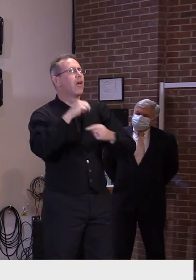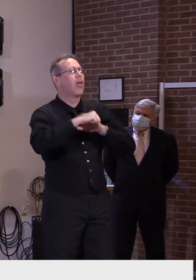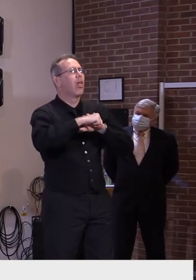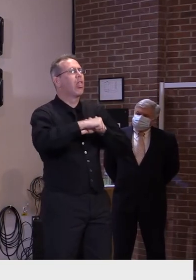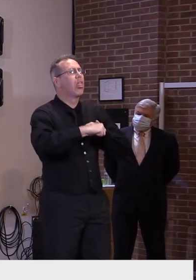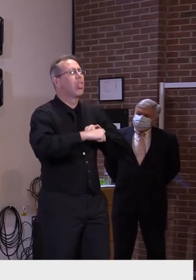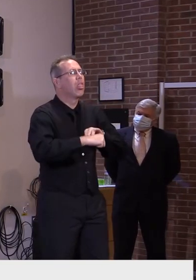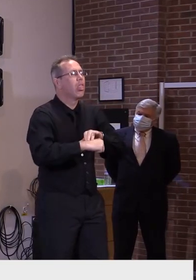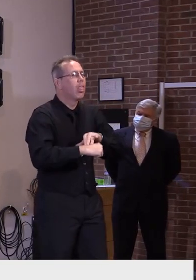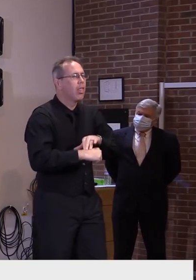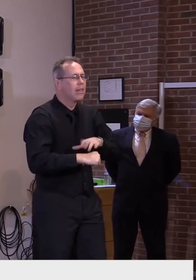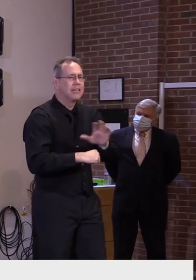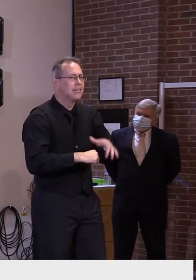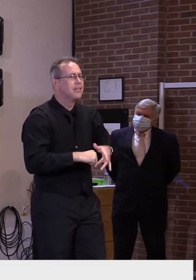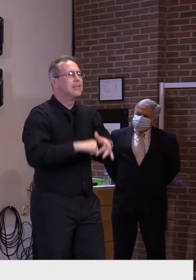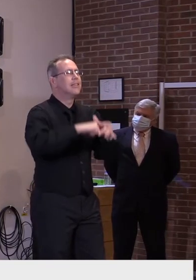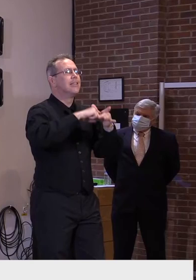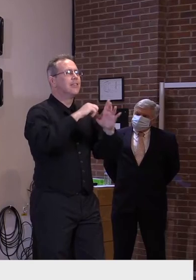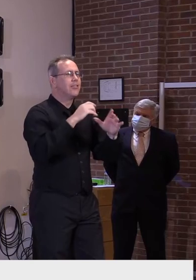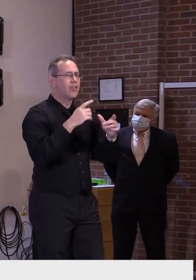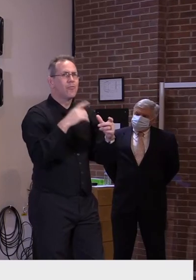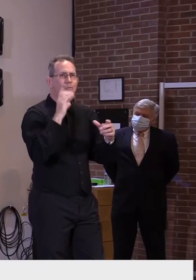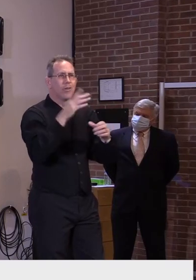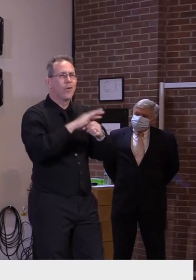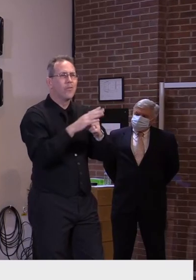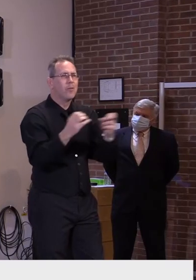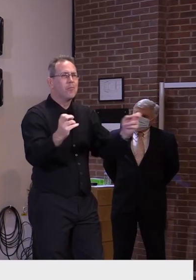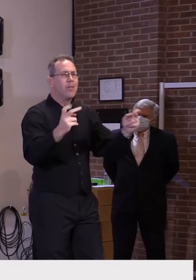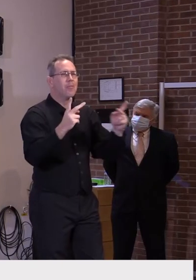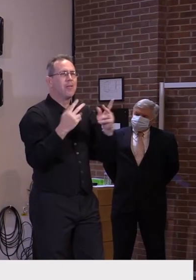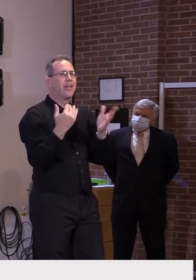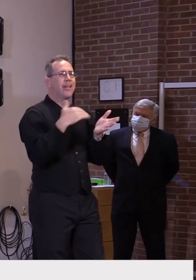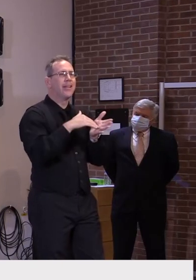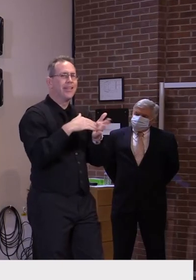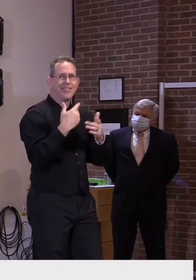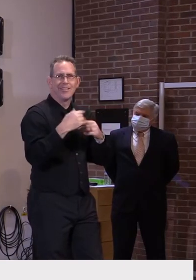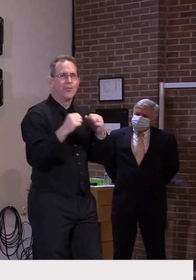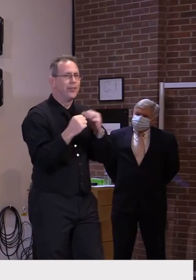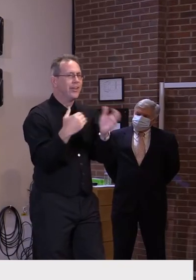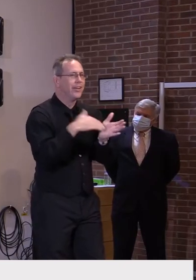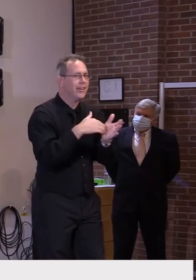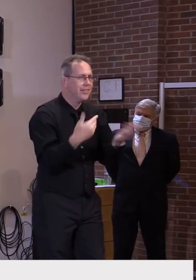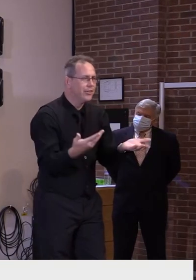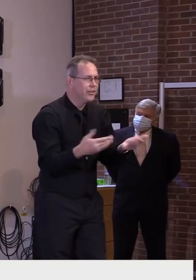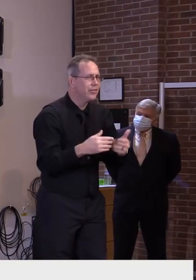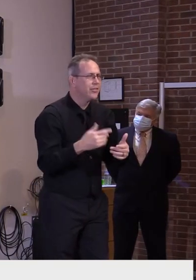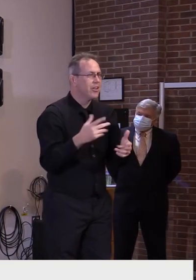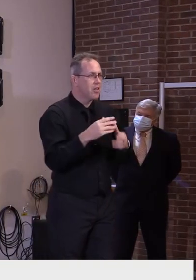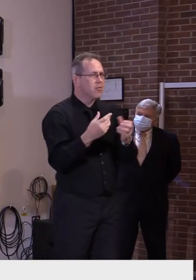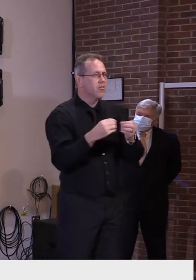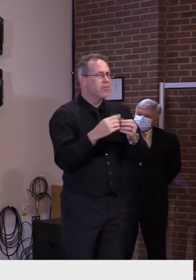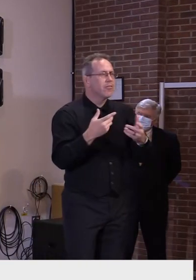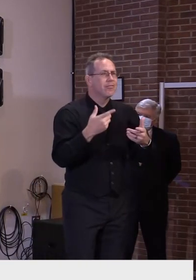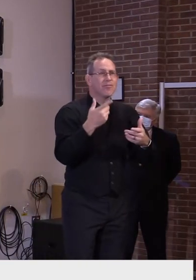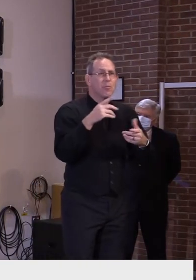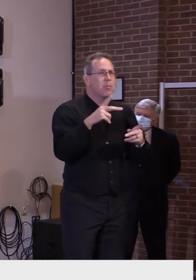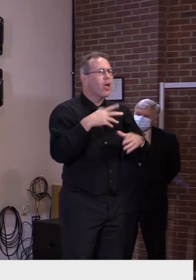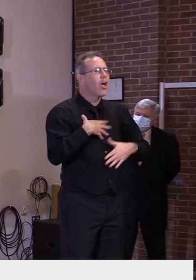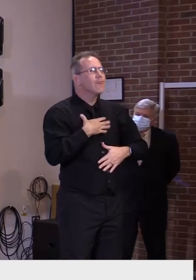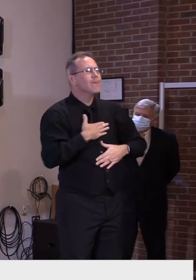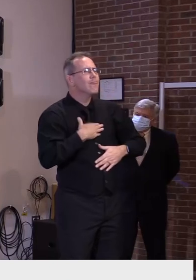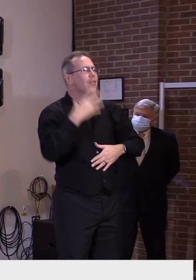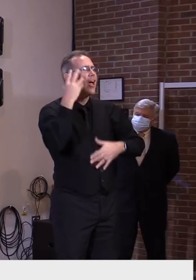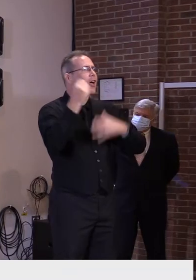mobile population who's been taking advantage of the fact that they've been vaccinated and doing things in person much more than